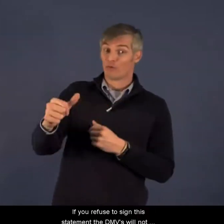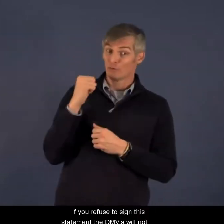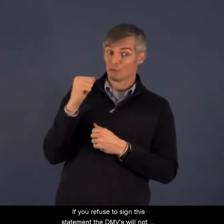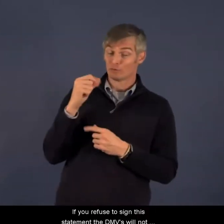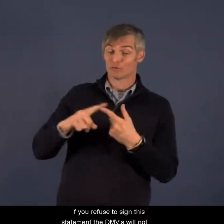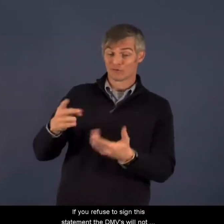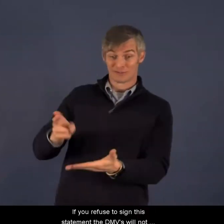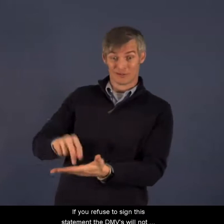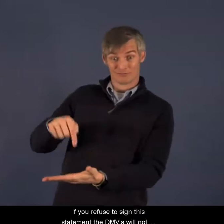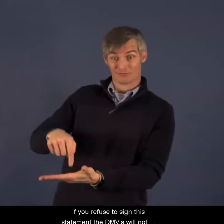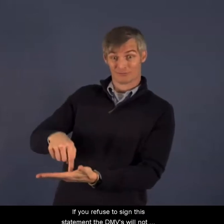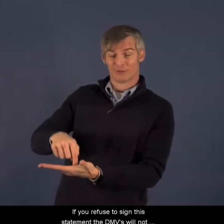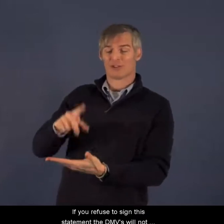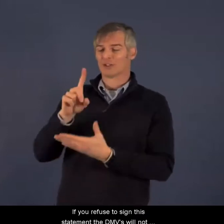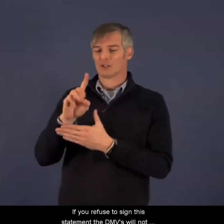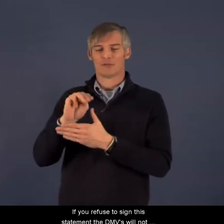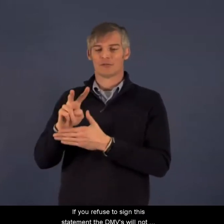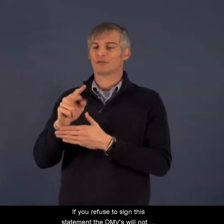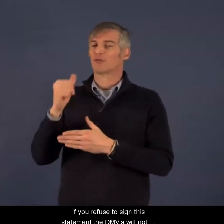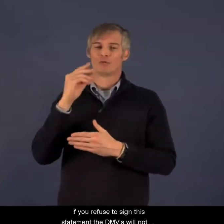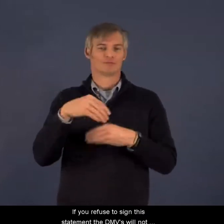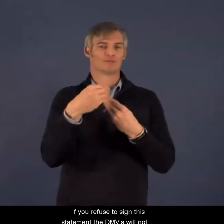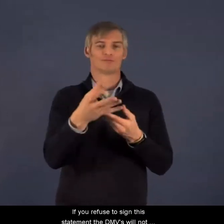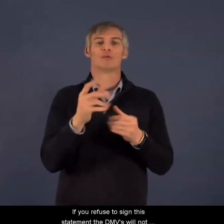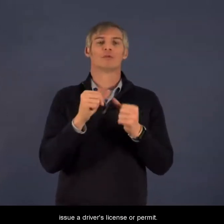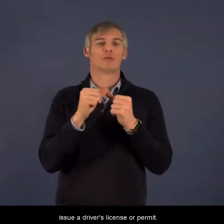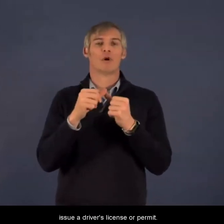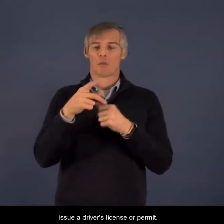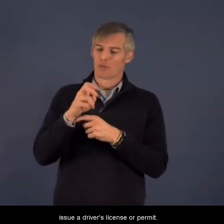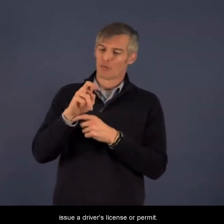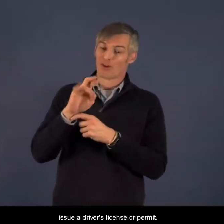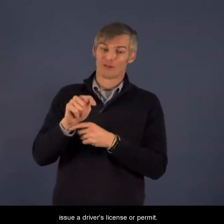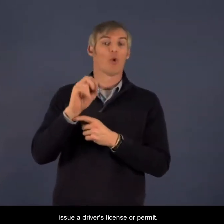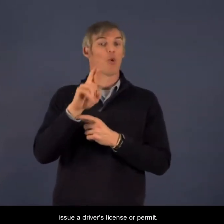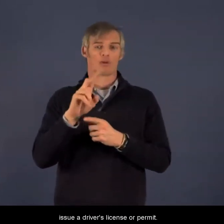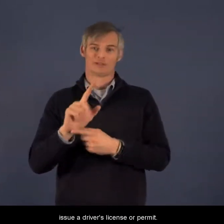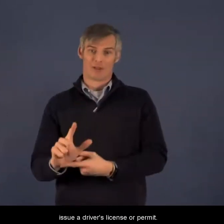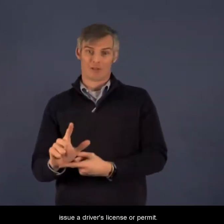you refuse to sign this statement, the DMV will not issue a driver's license or permit.